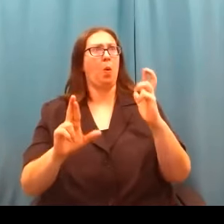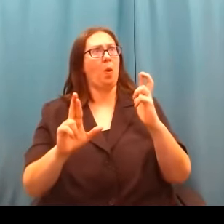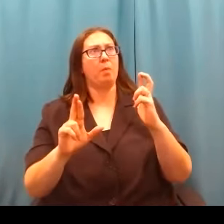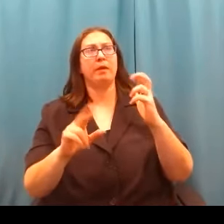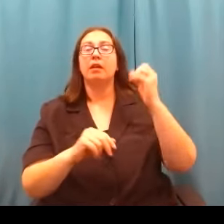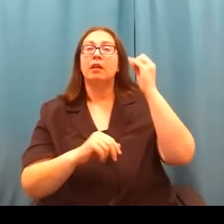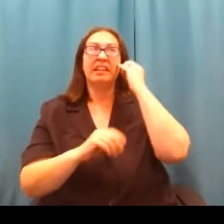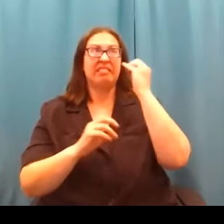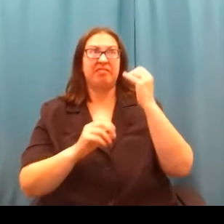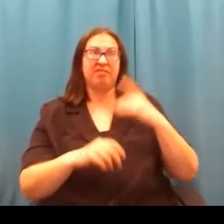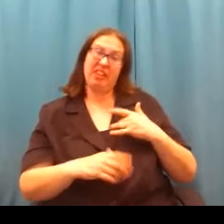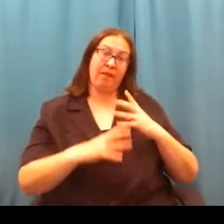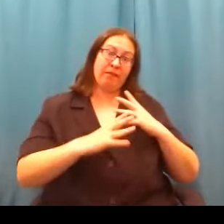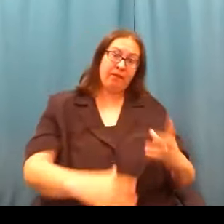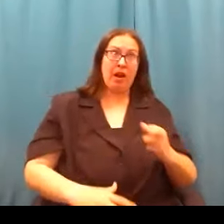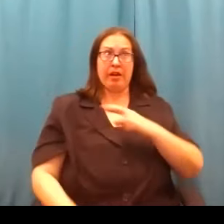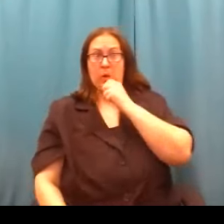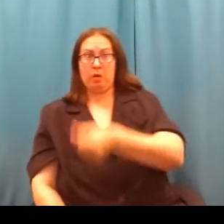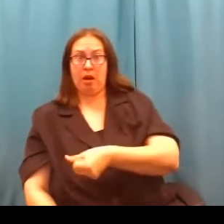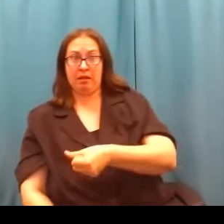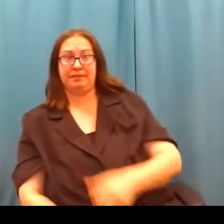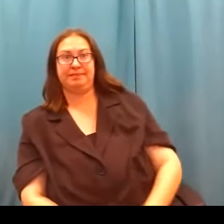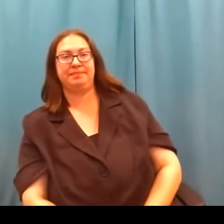Thanks, Dr. Echols.